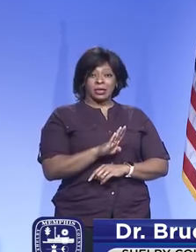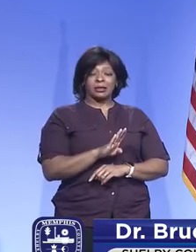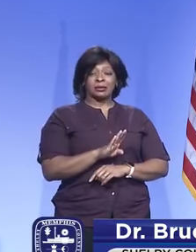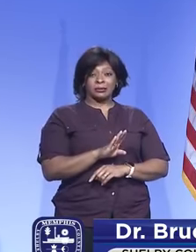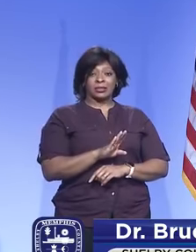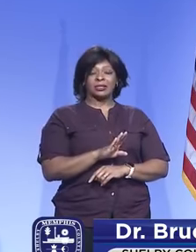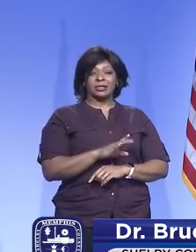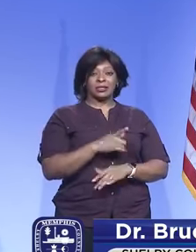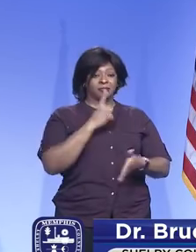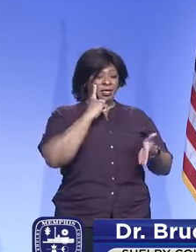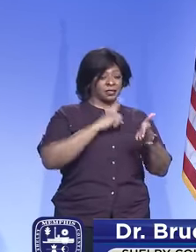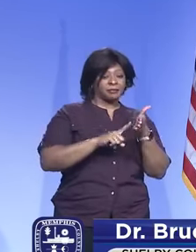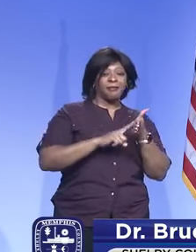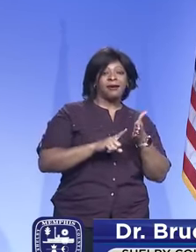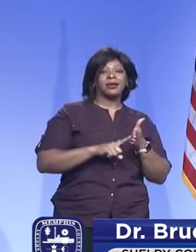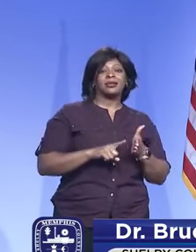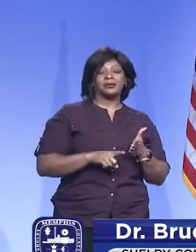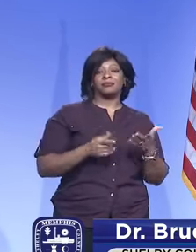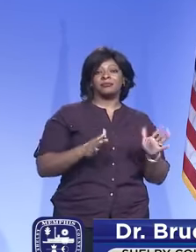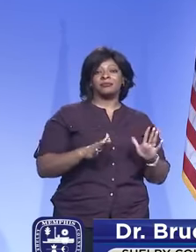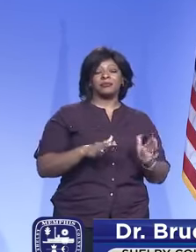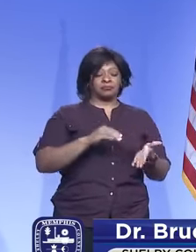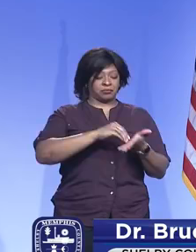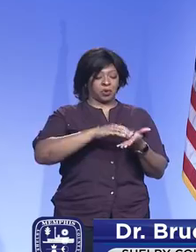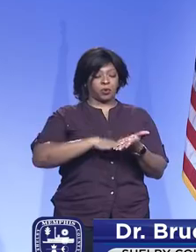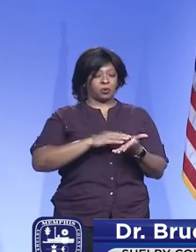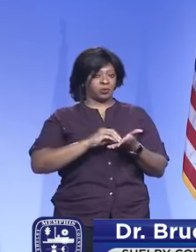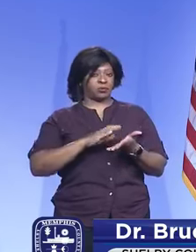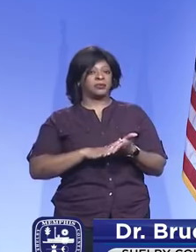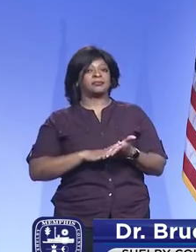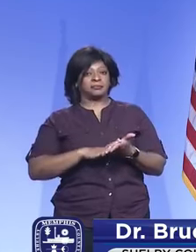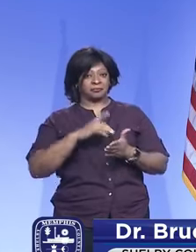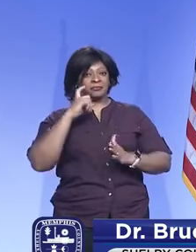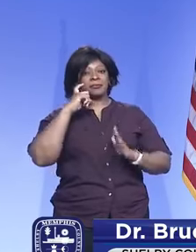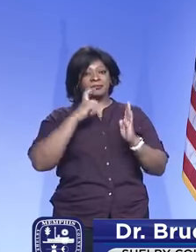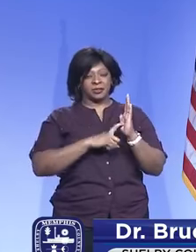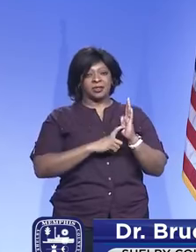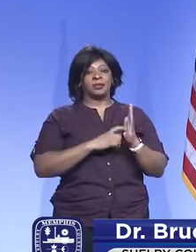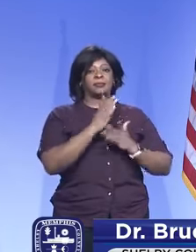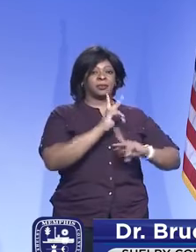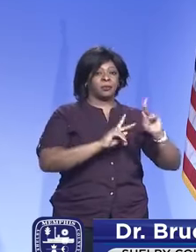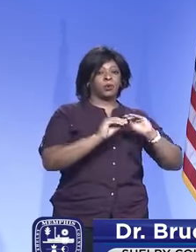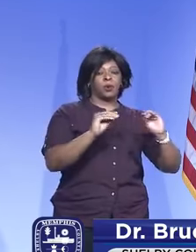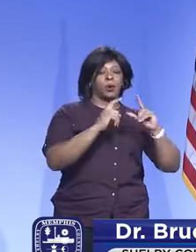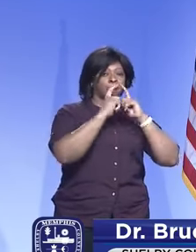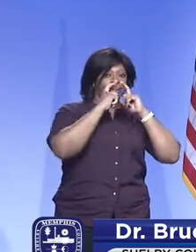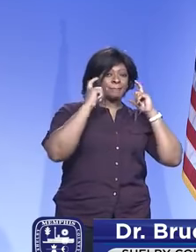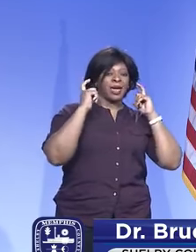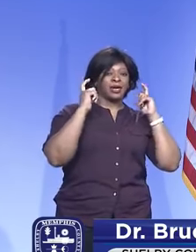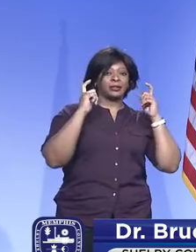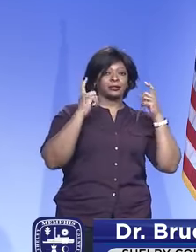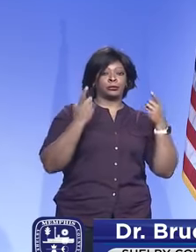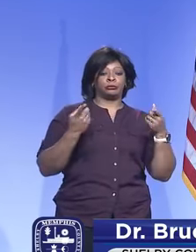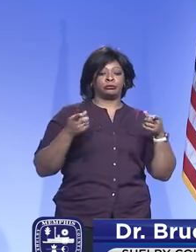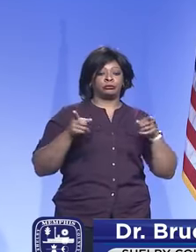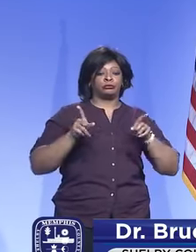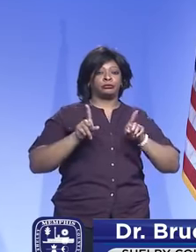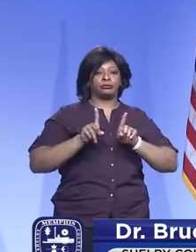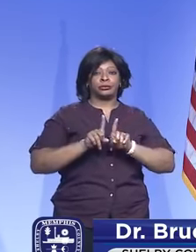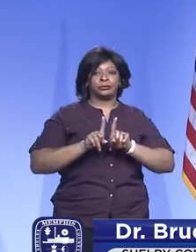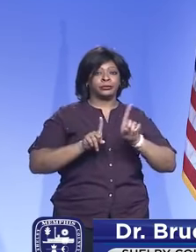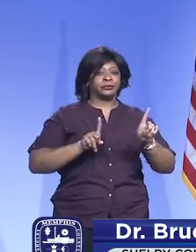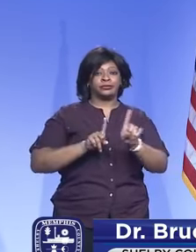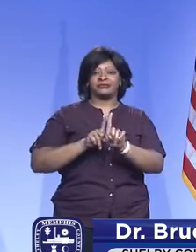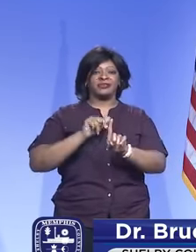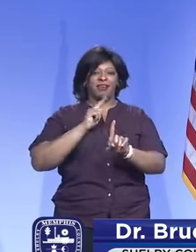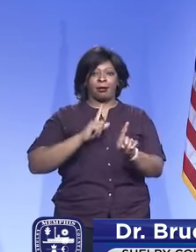inspected and noted that there were some without mask, social distancing was not being